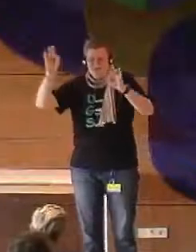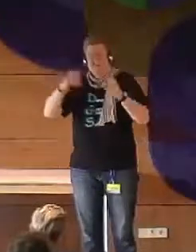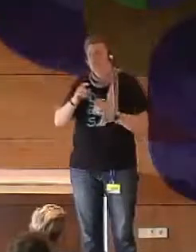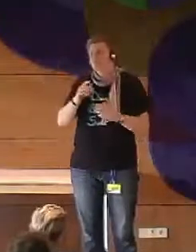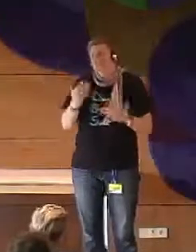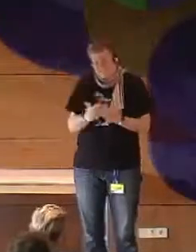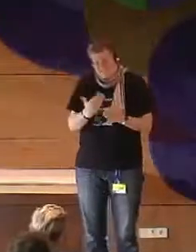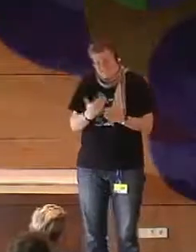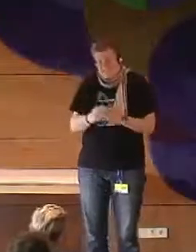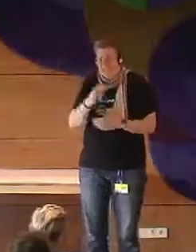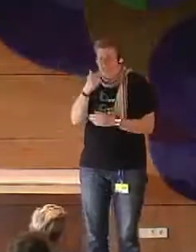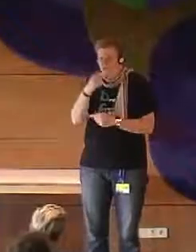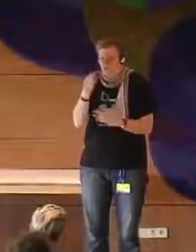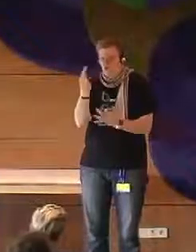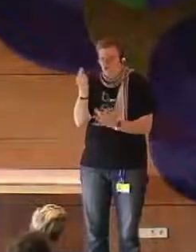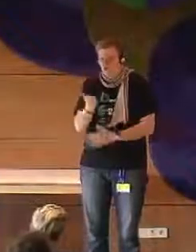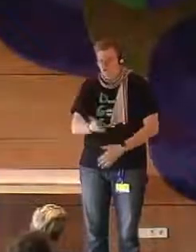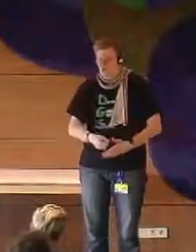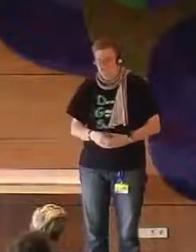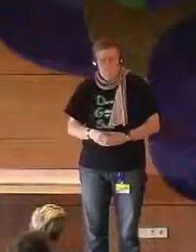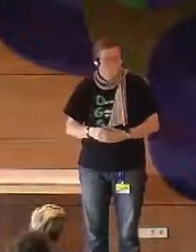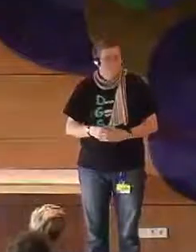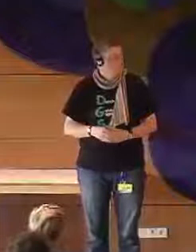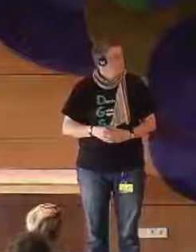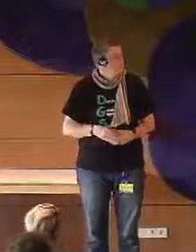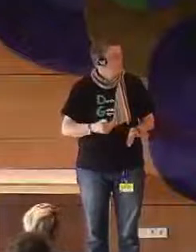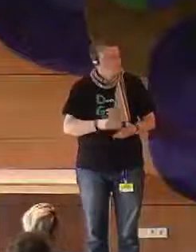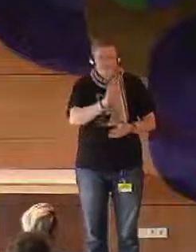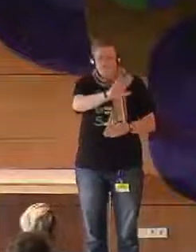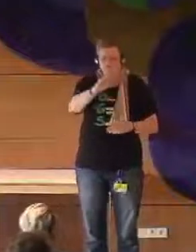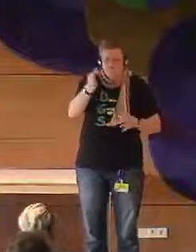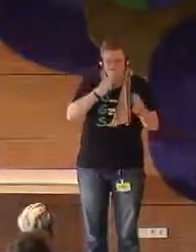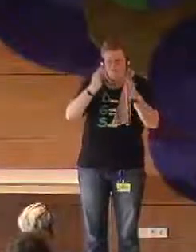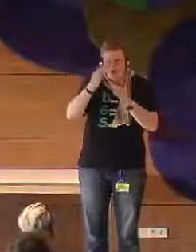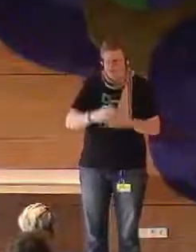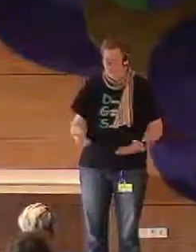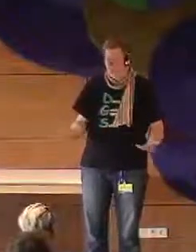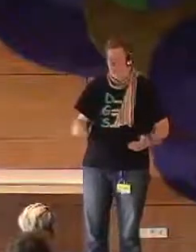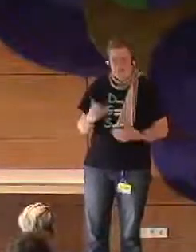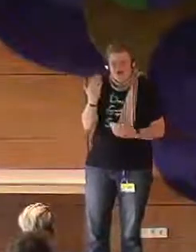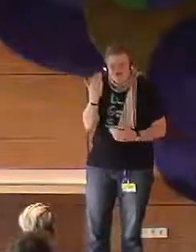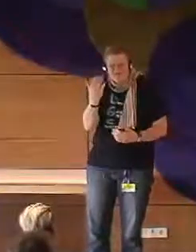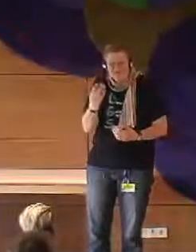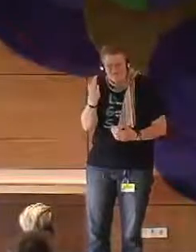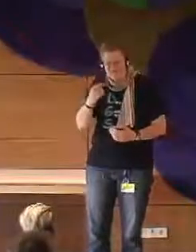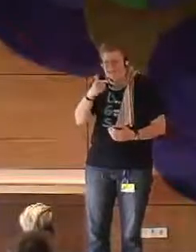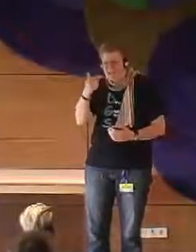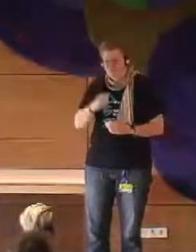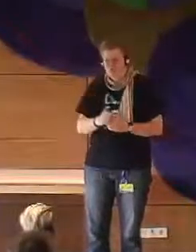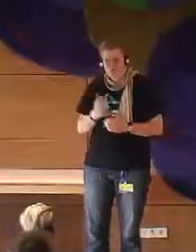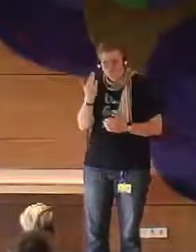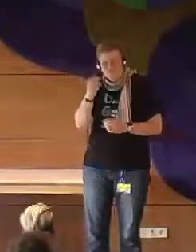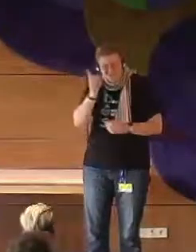So what you're going to ask me is, what's the right dose of testosterone that which will protect you against